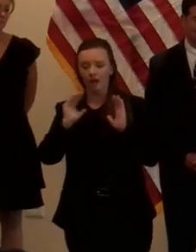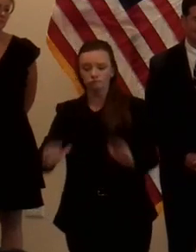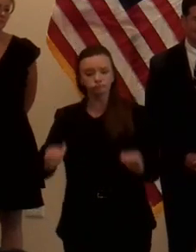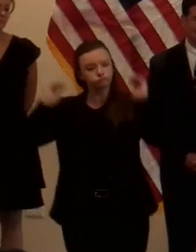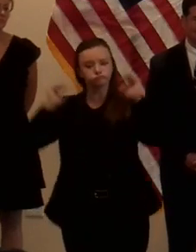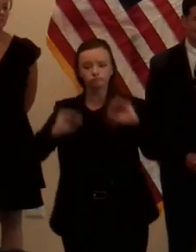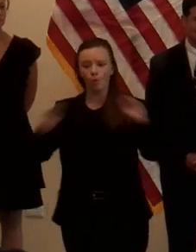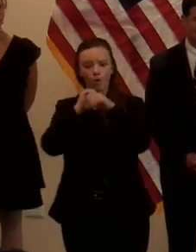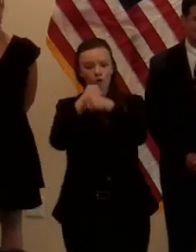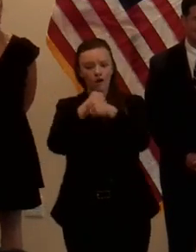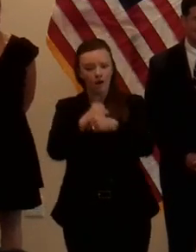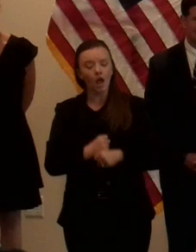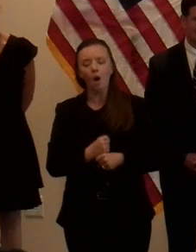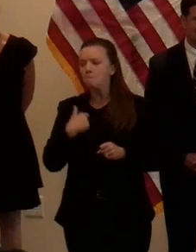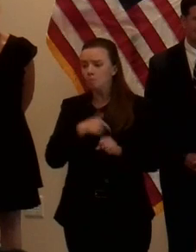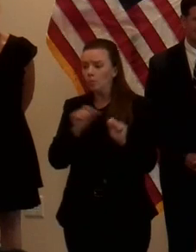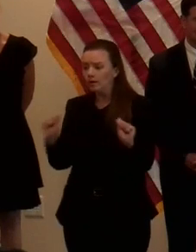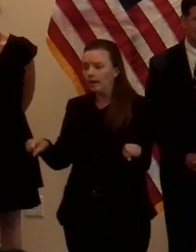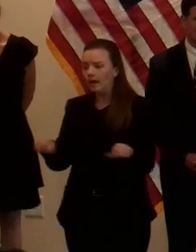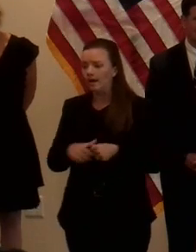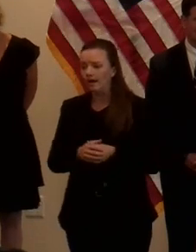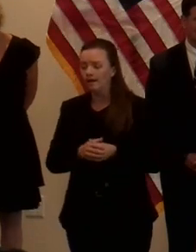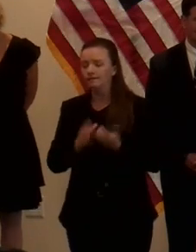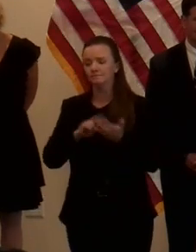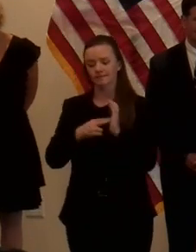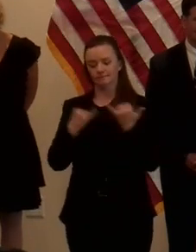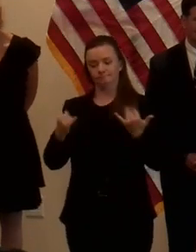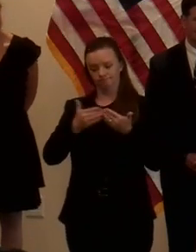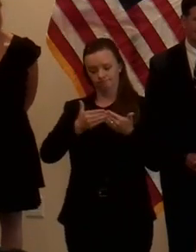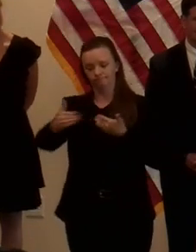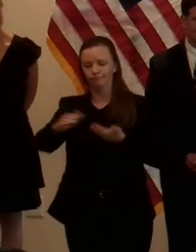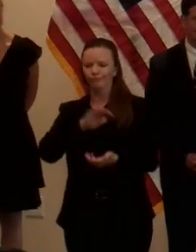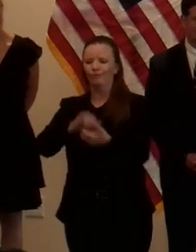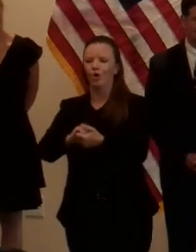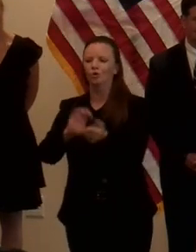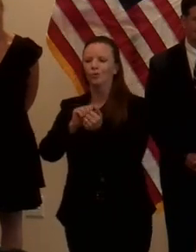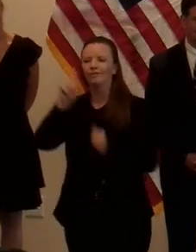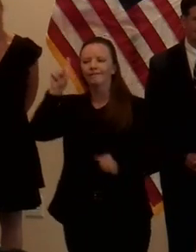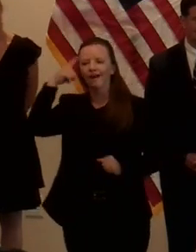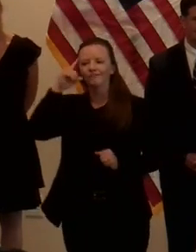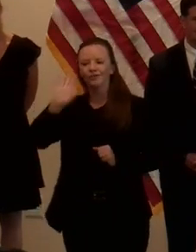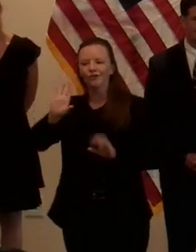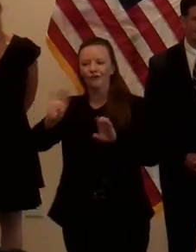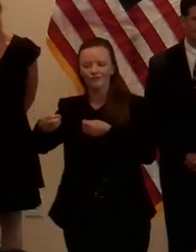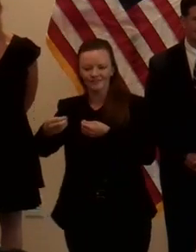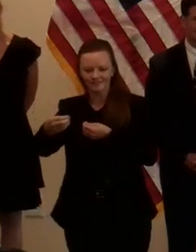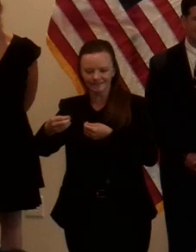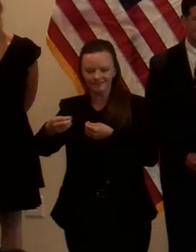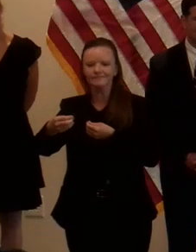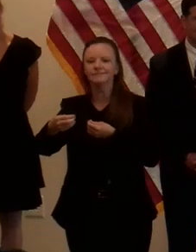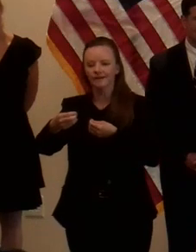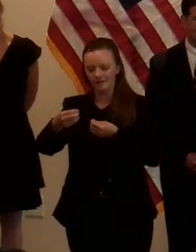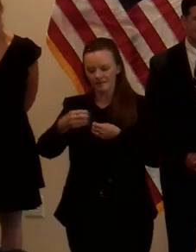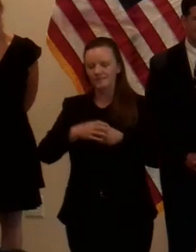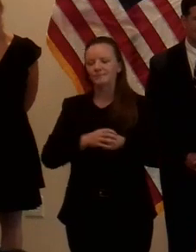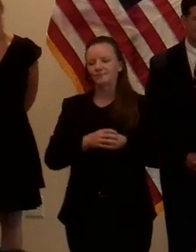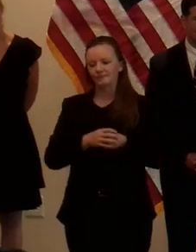absolutely, we can do that. So going forward, we're happy to partner with the governor's office to